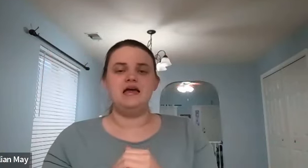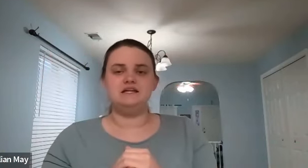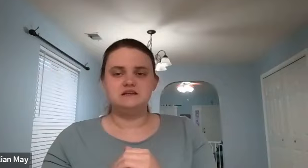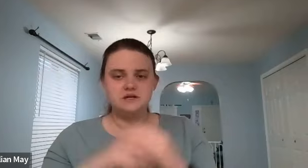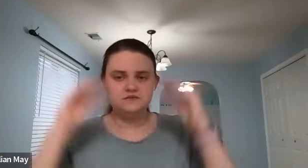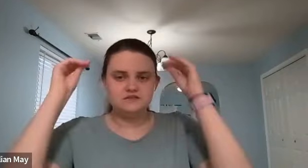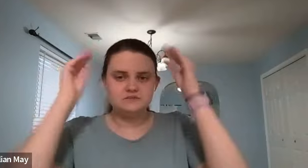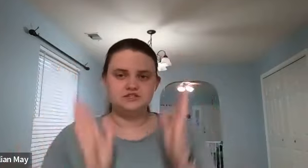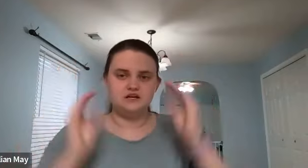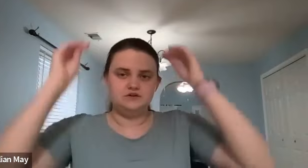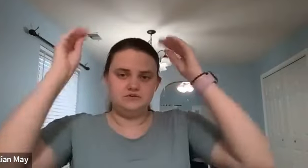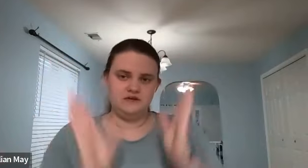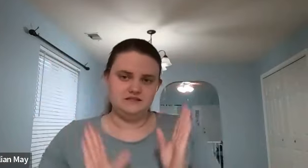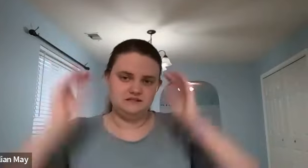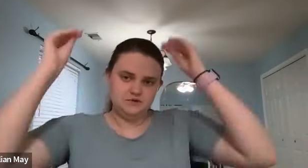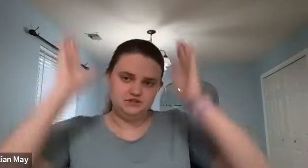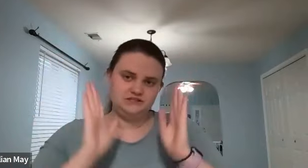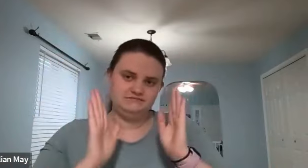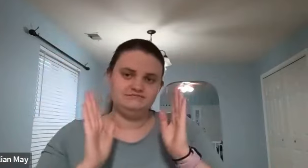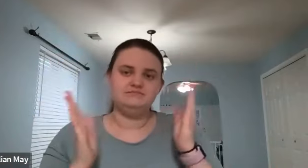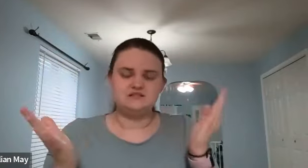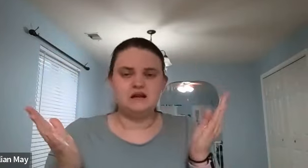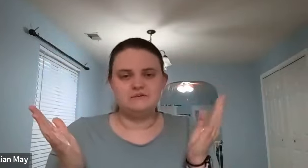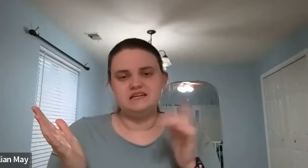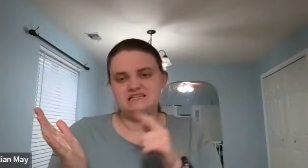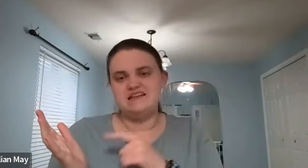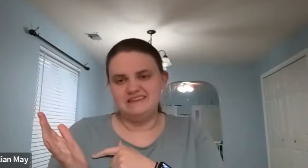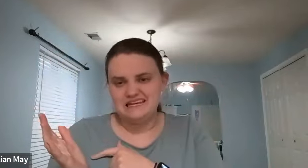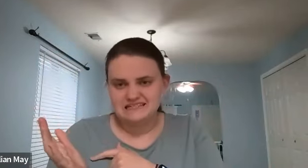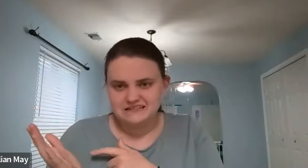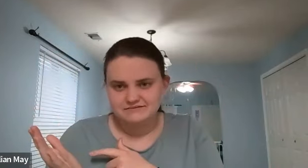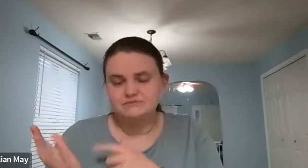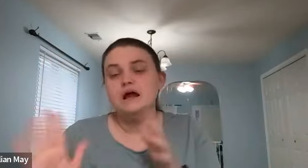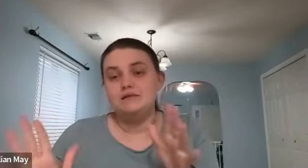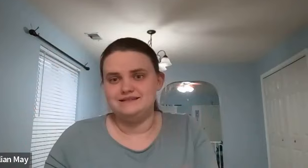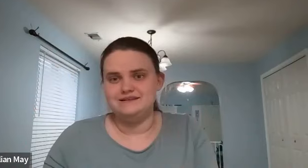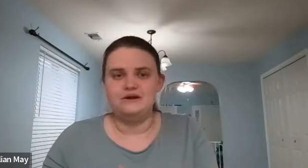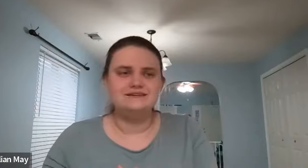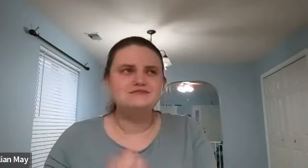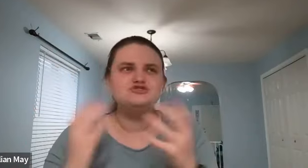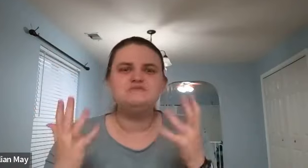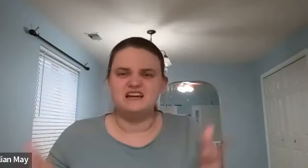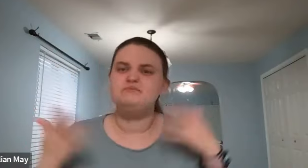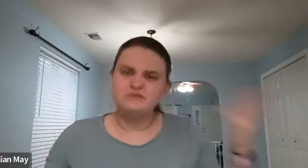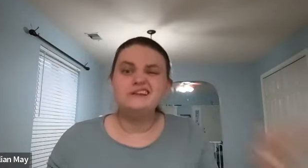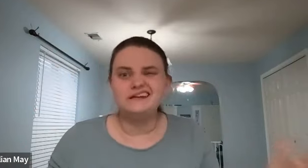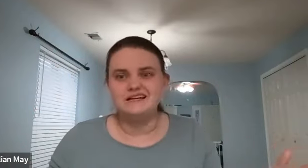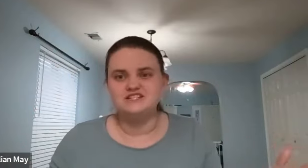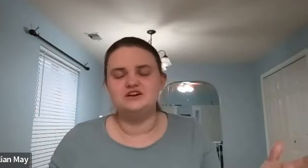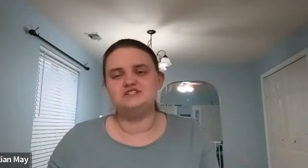And sometimes you'll see them just kind of do this motion. That's what I was saying, is that lazy. Well, not lazy. Okay, that sounds so negative, but really it is, it's just